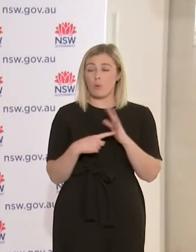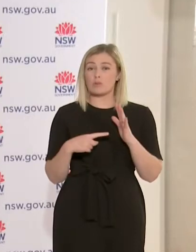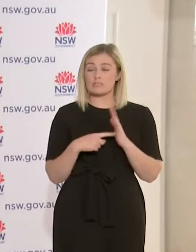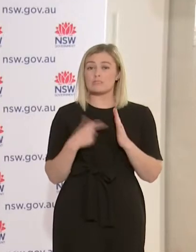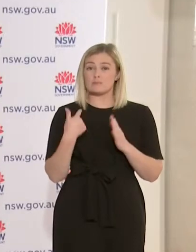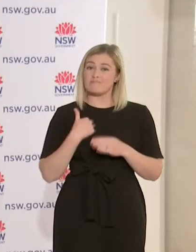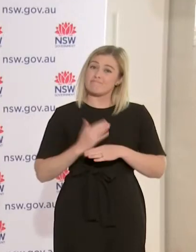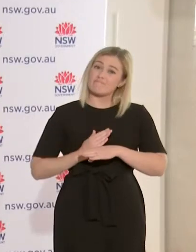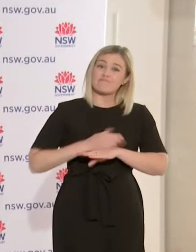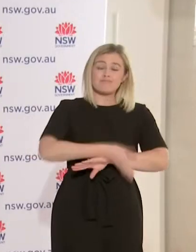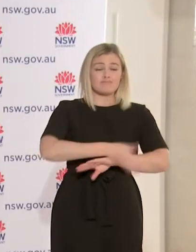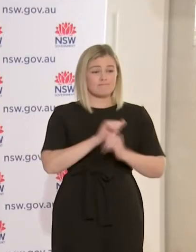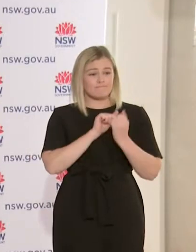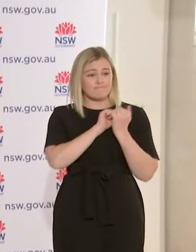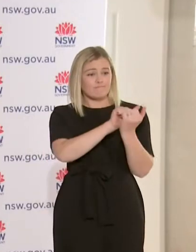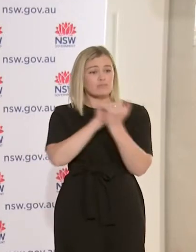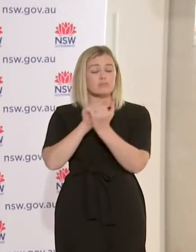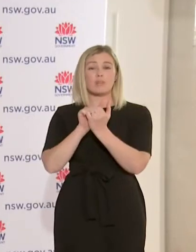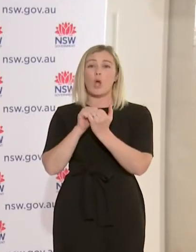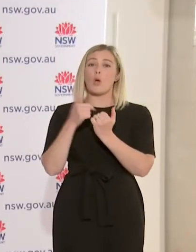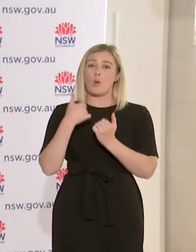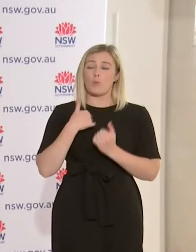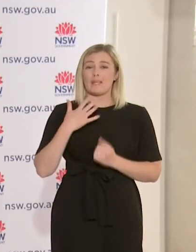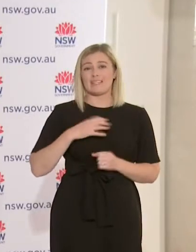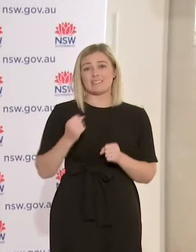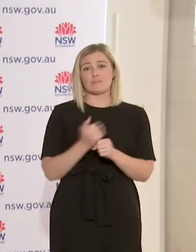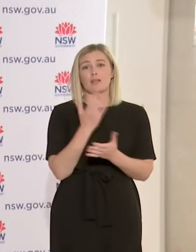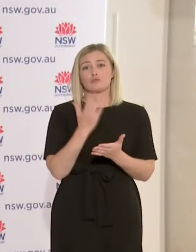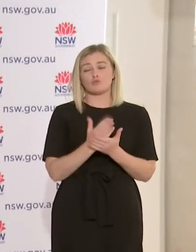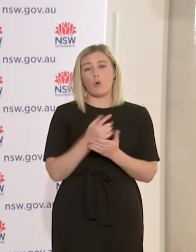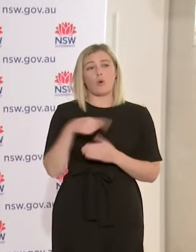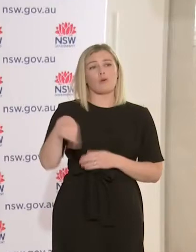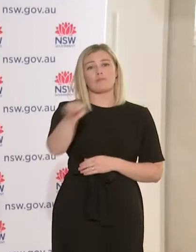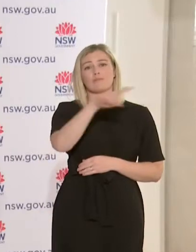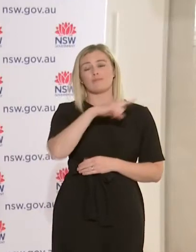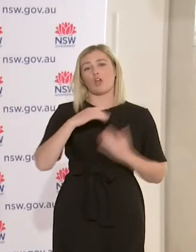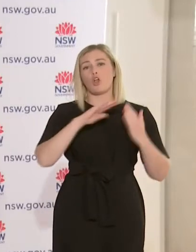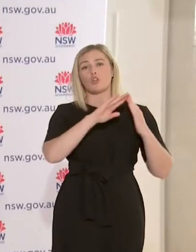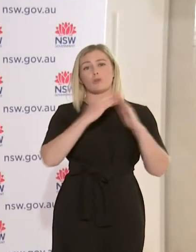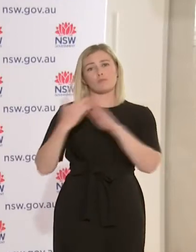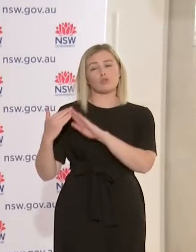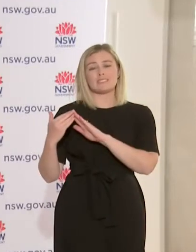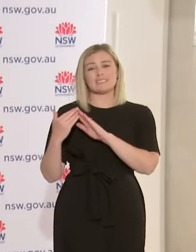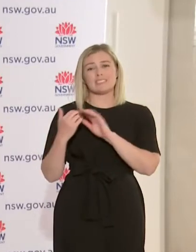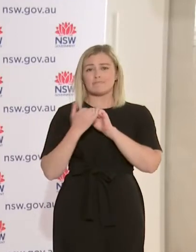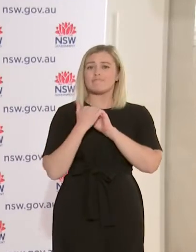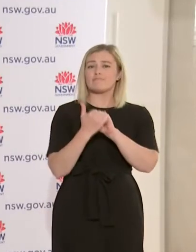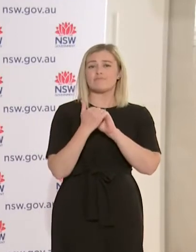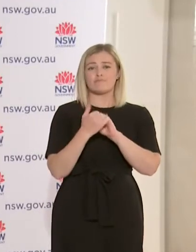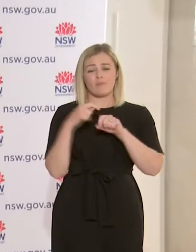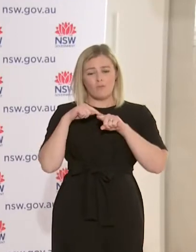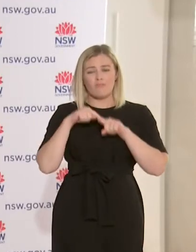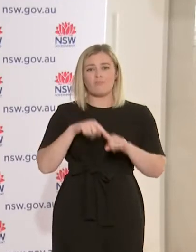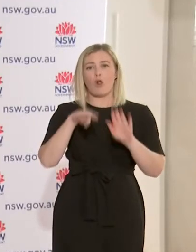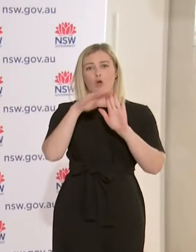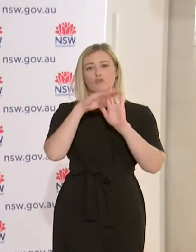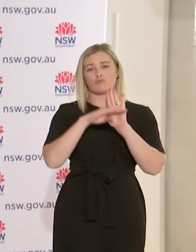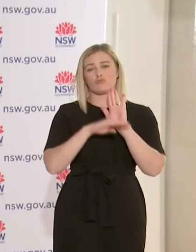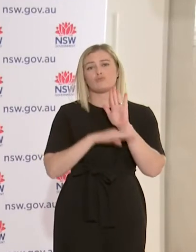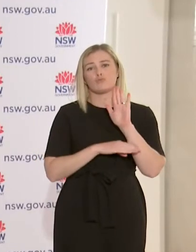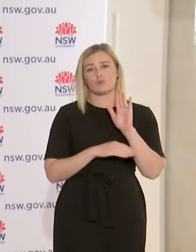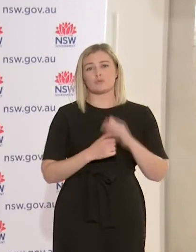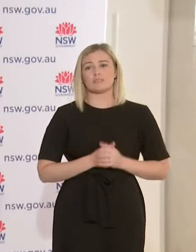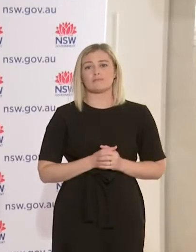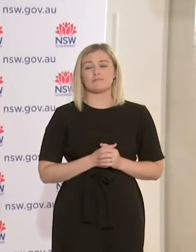hard, and the community needs to stay with us if we are going to see this sort of go into the situation